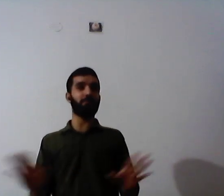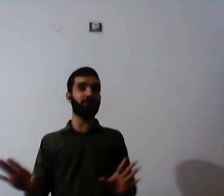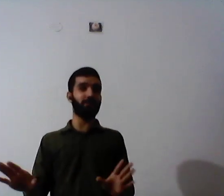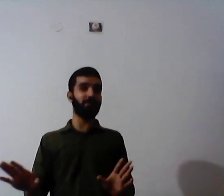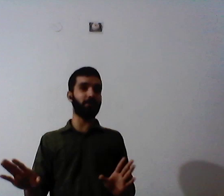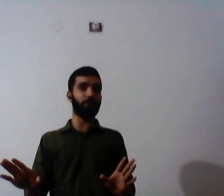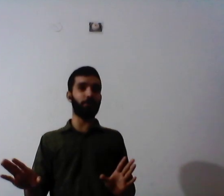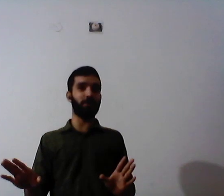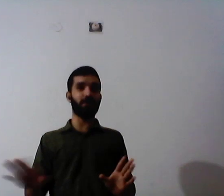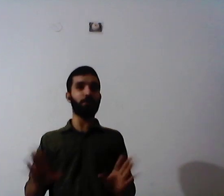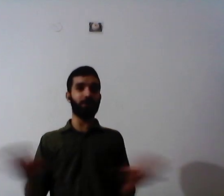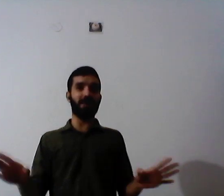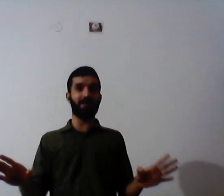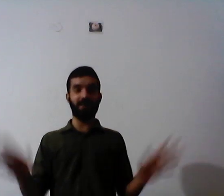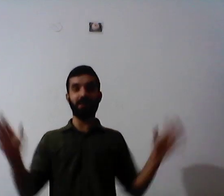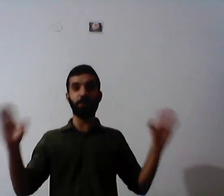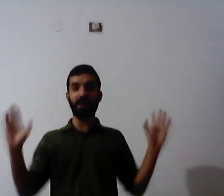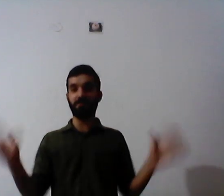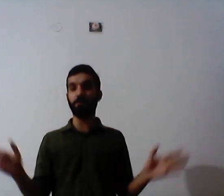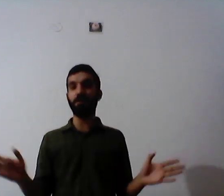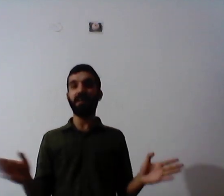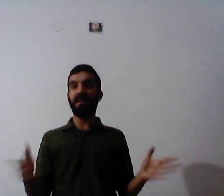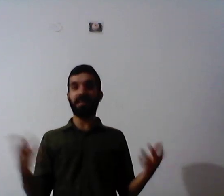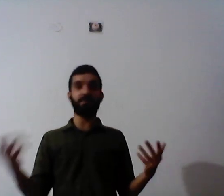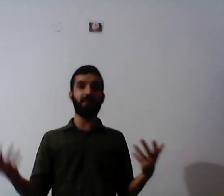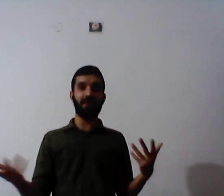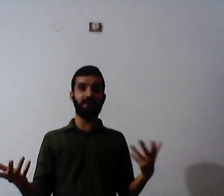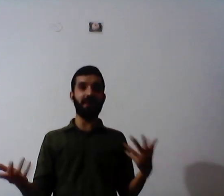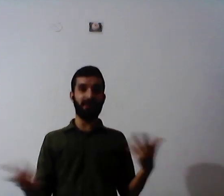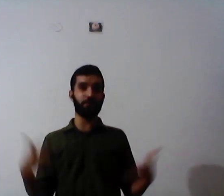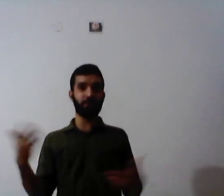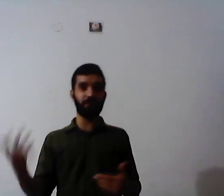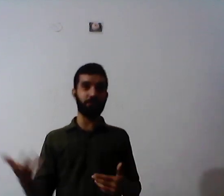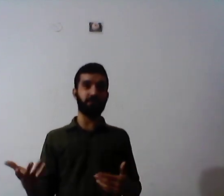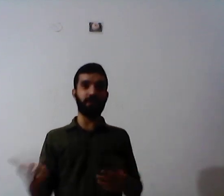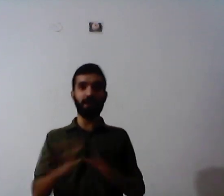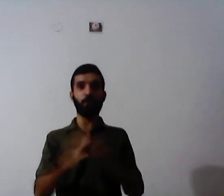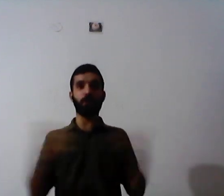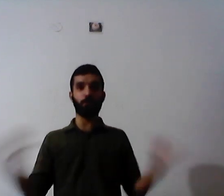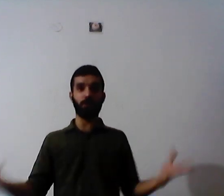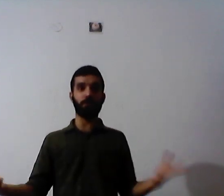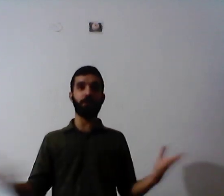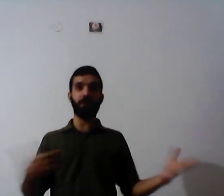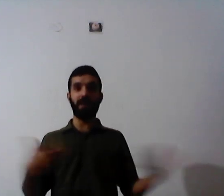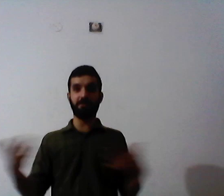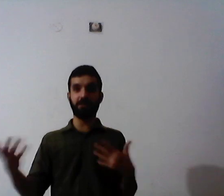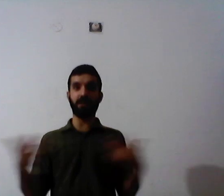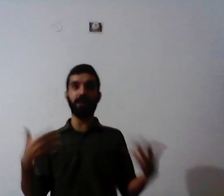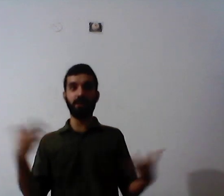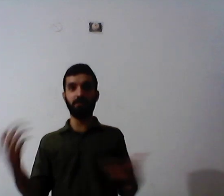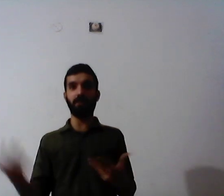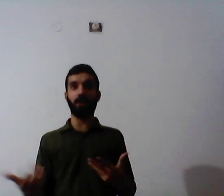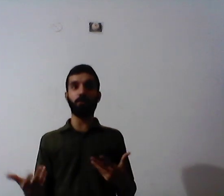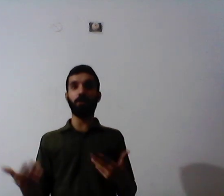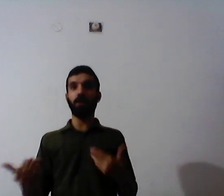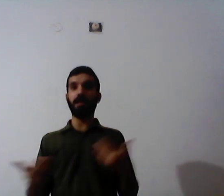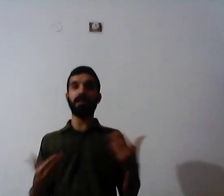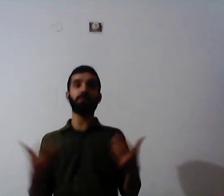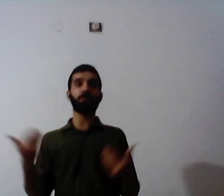comfortable in cold water. Not that. Like you have to explain in terms of chemistry, right? Whatever we have studied now, in terms of